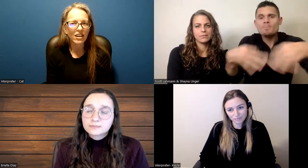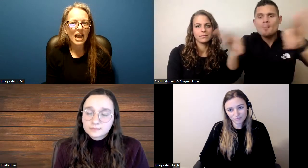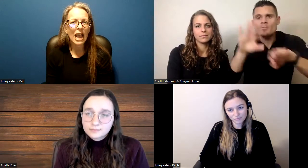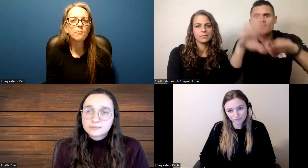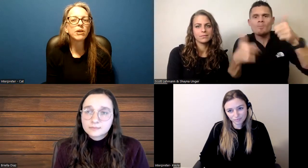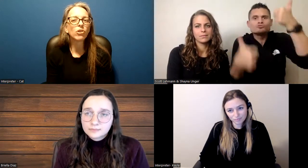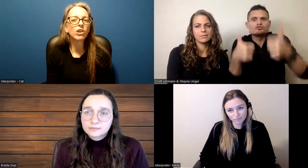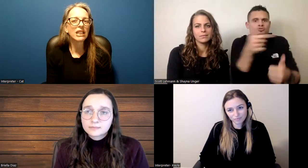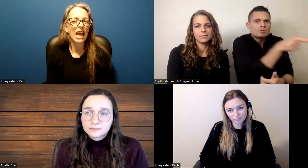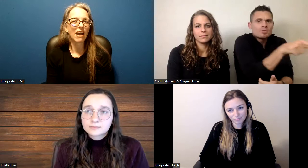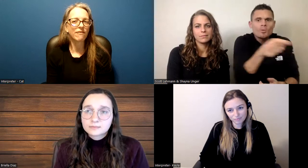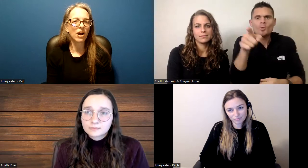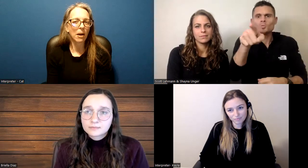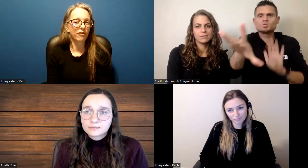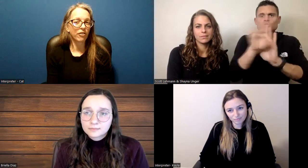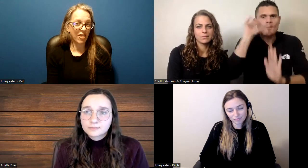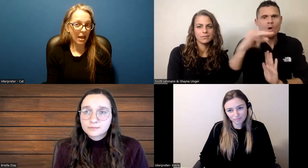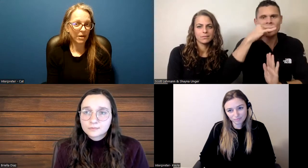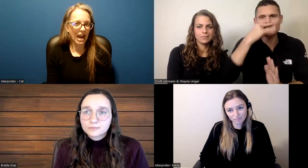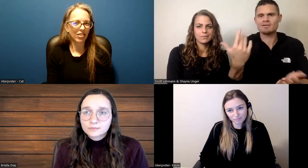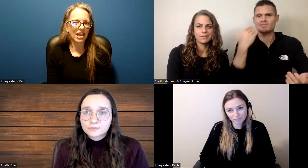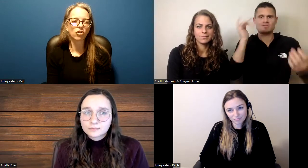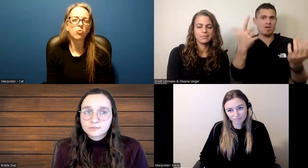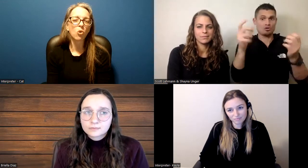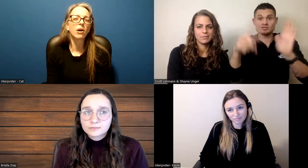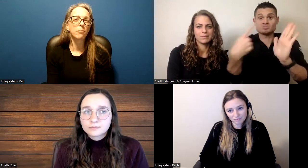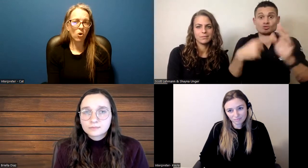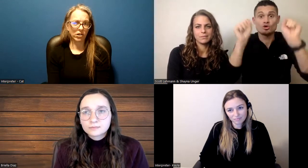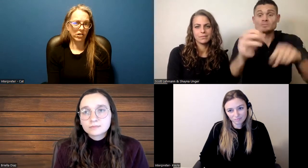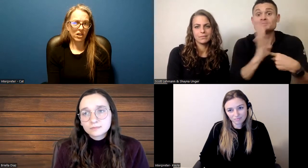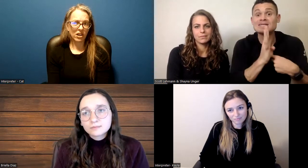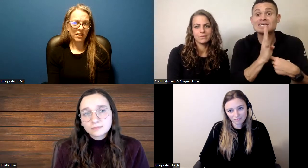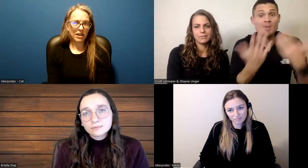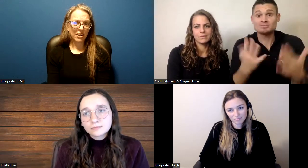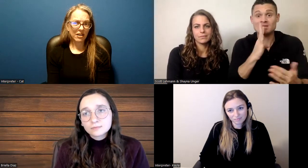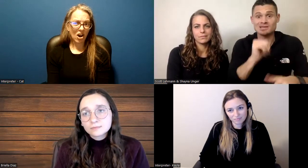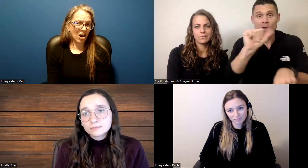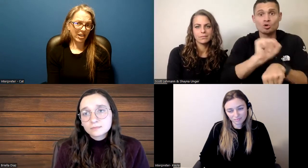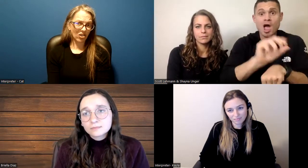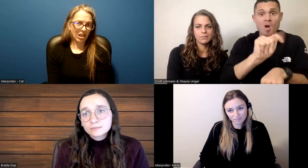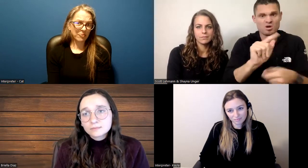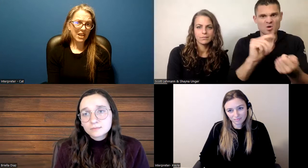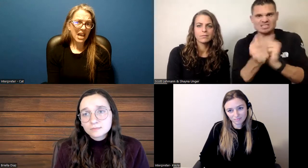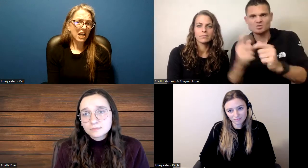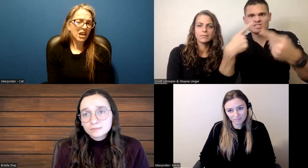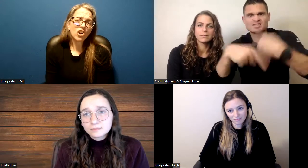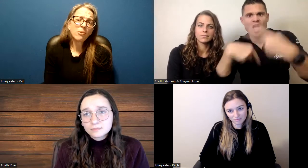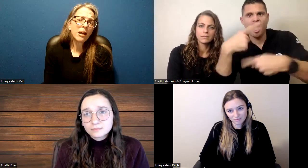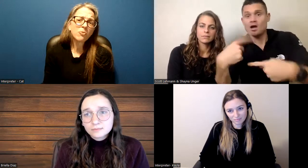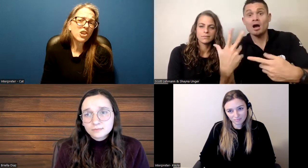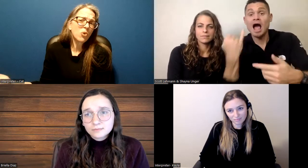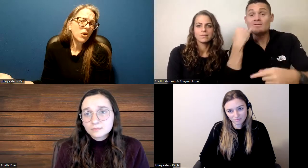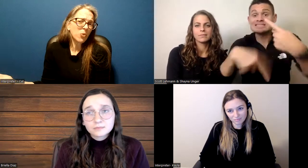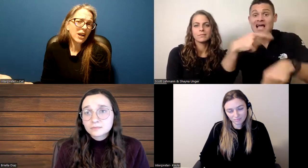confident, and building that up for them, I think is more important, honestly. Because, you know,